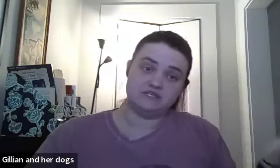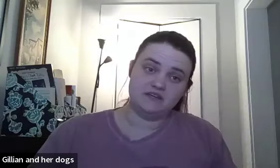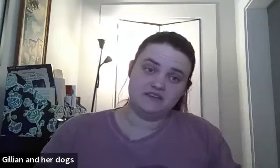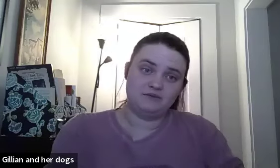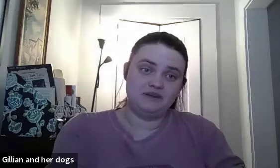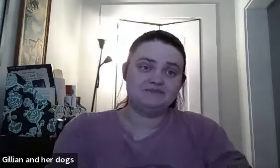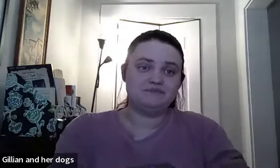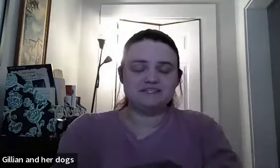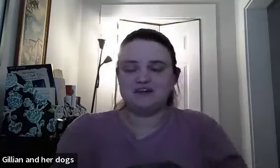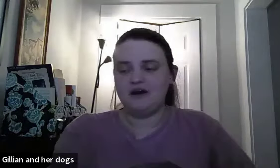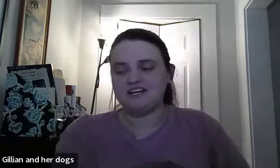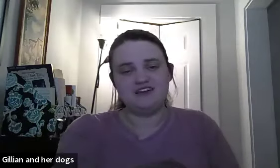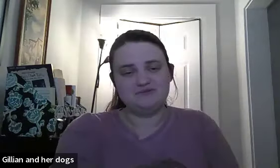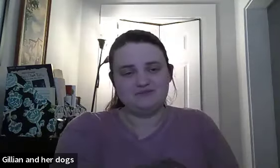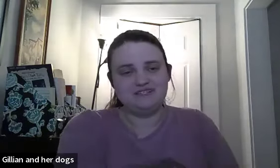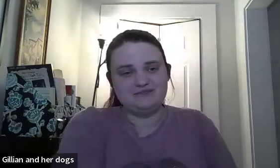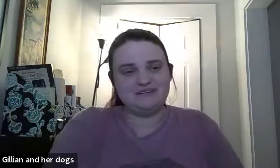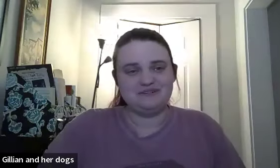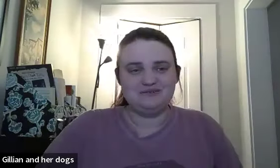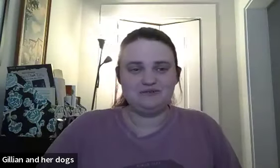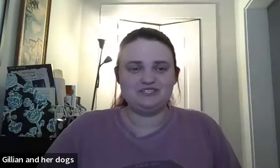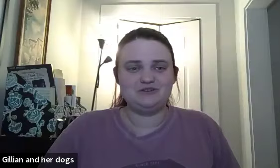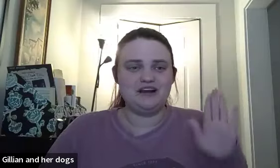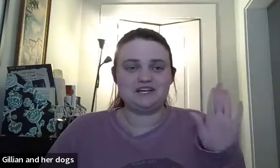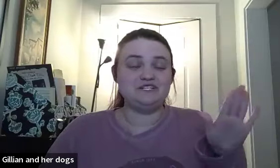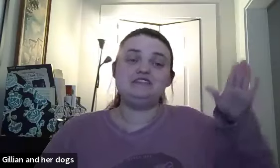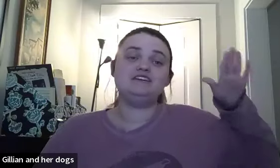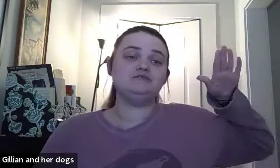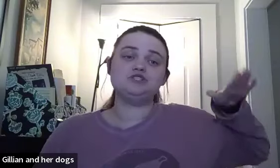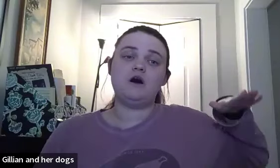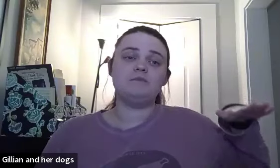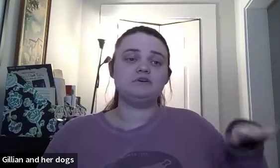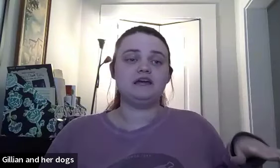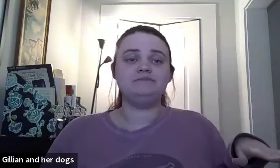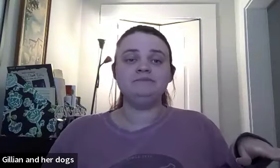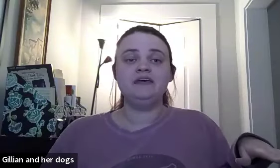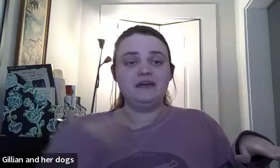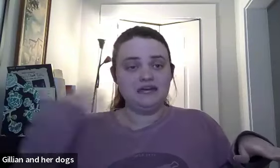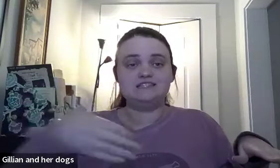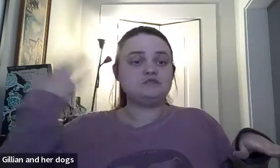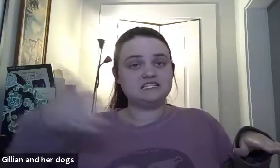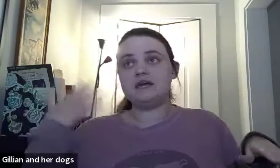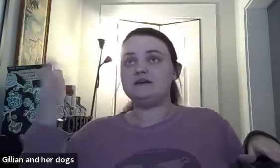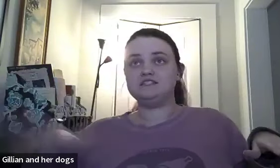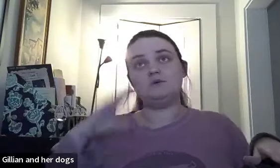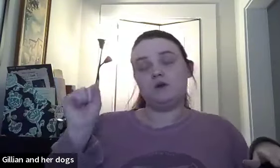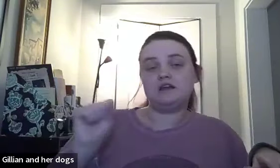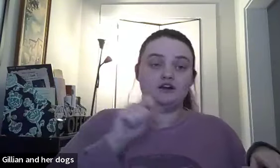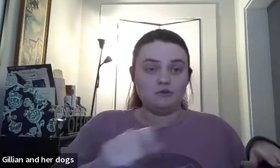always a big thing for me. But so I just thought it was really sweet and really cool just to watch. I mean, she literally would just calmly put her hand and still participate and still be working on her